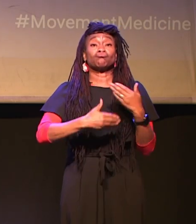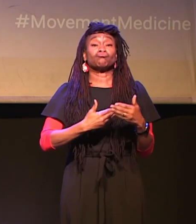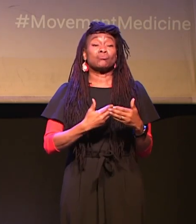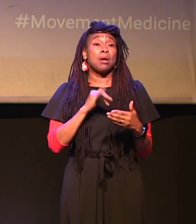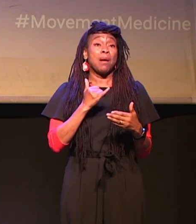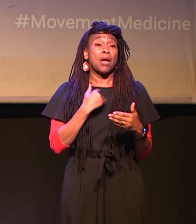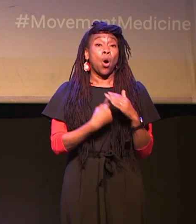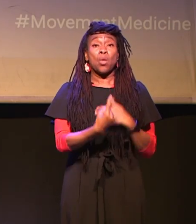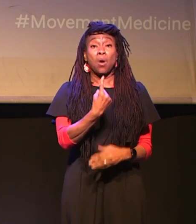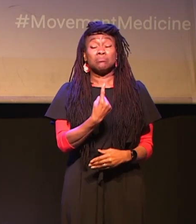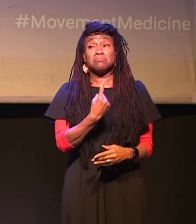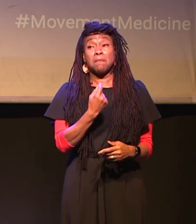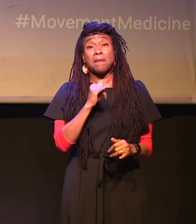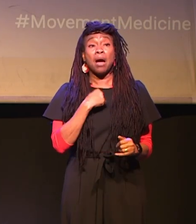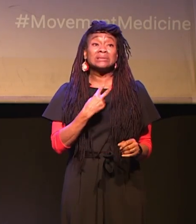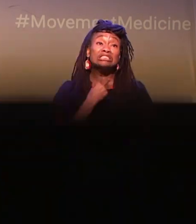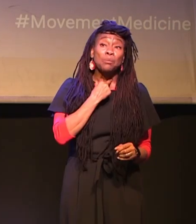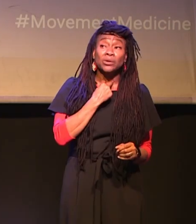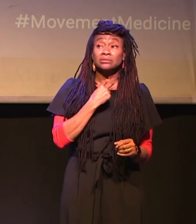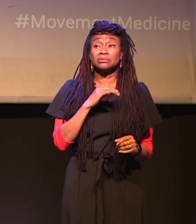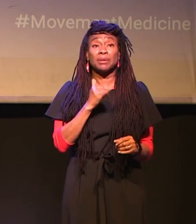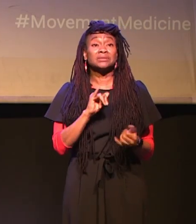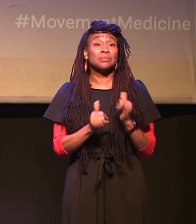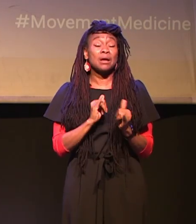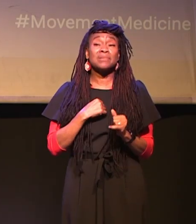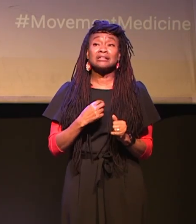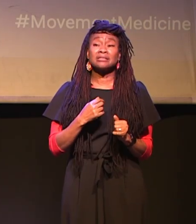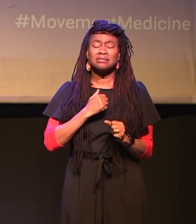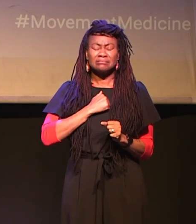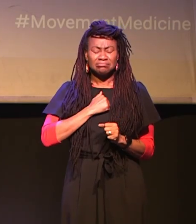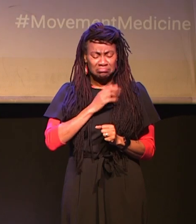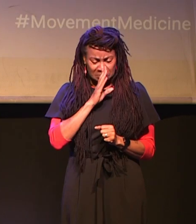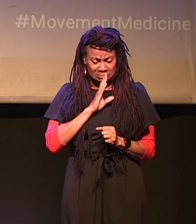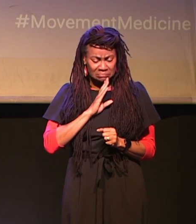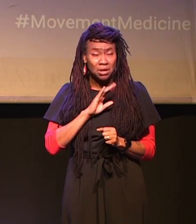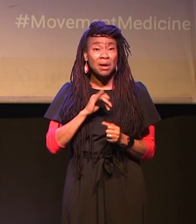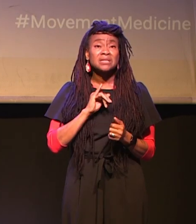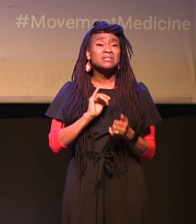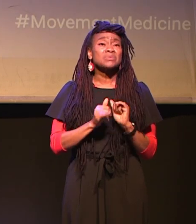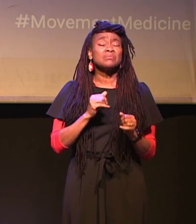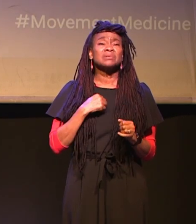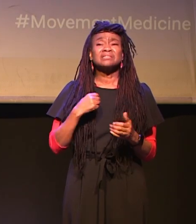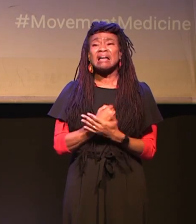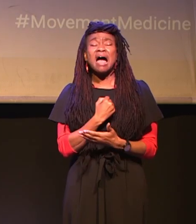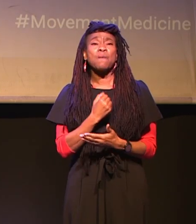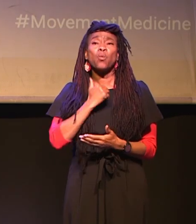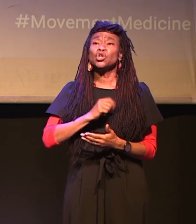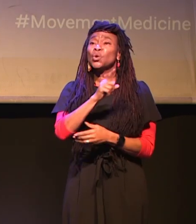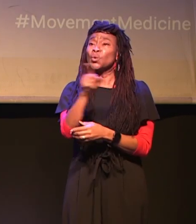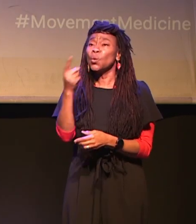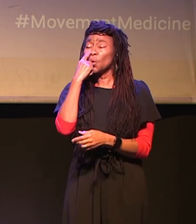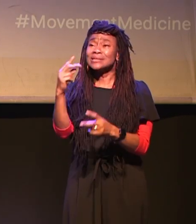might be disappointed. I might grieve. I might be like, damn, I wish you could see me. I wish you could understand me.